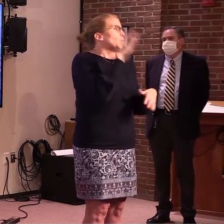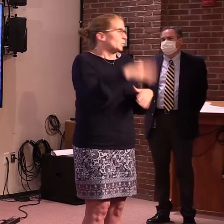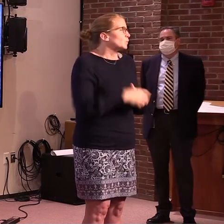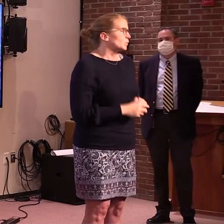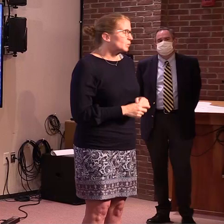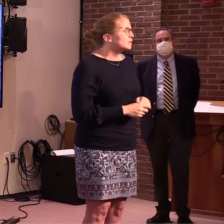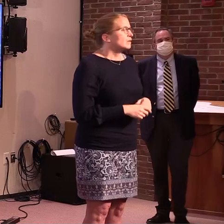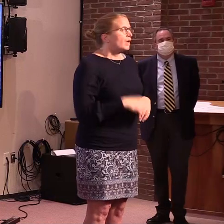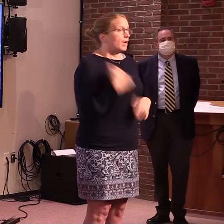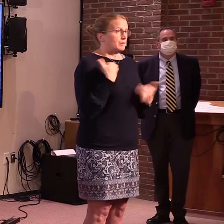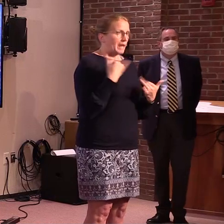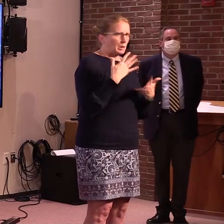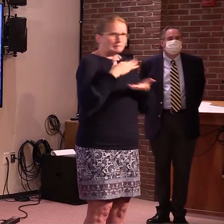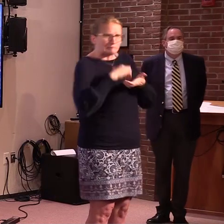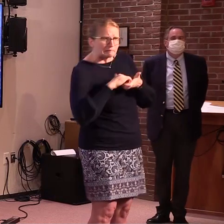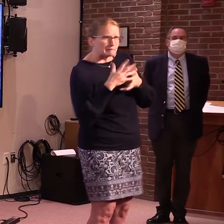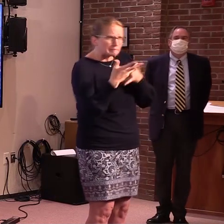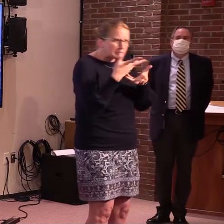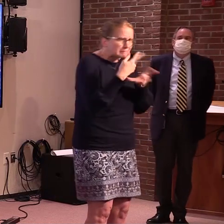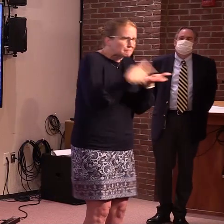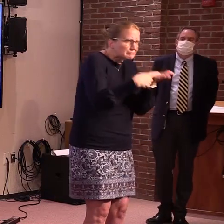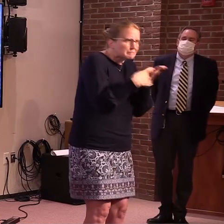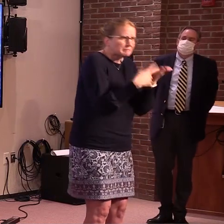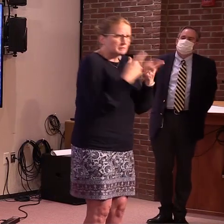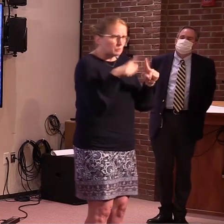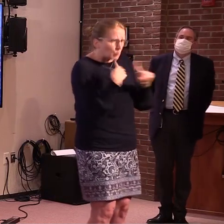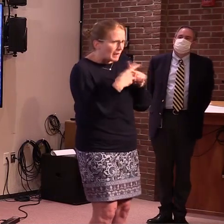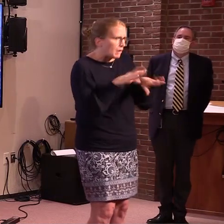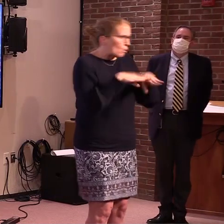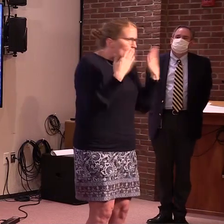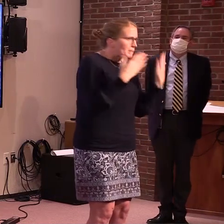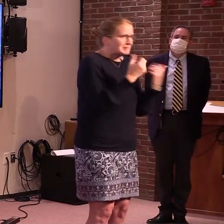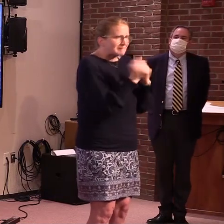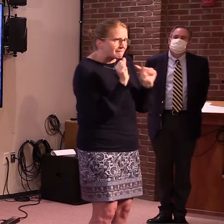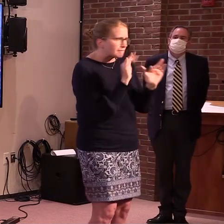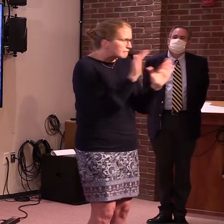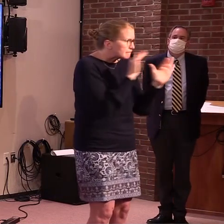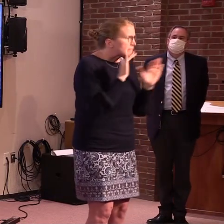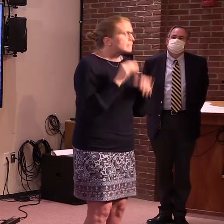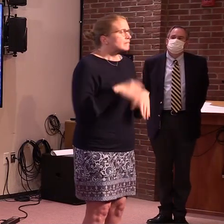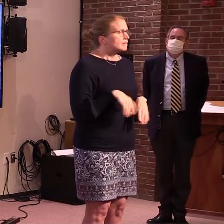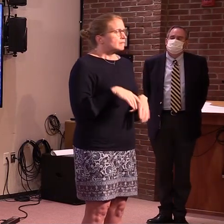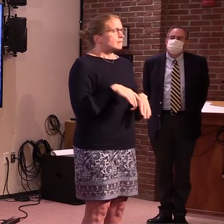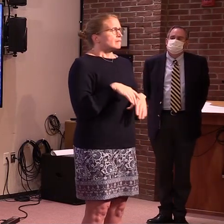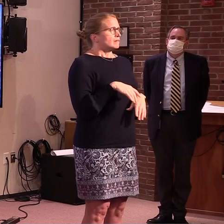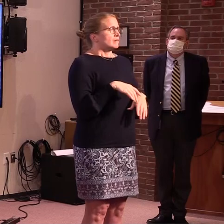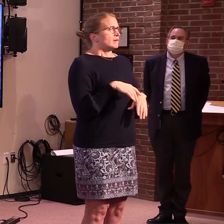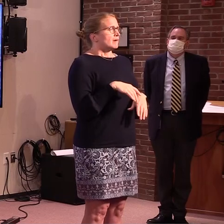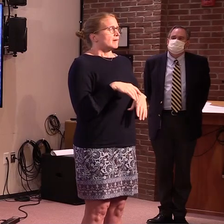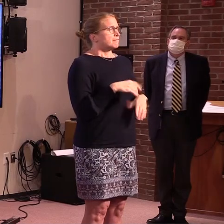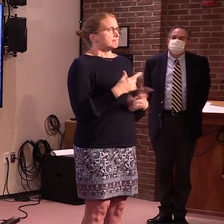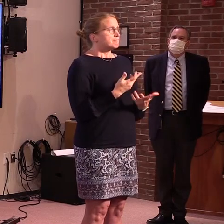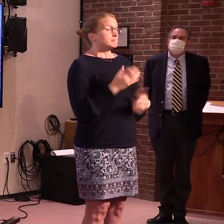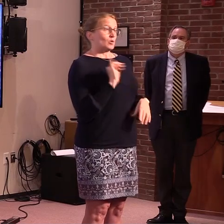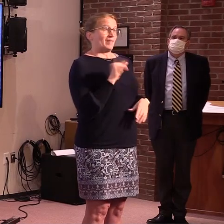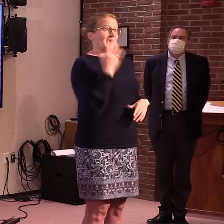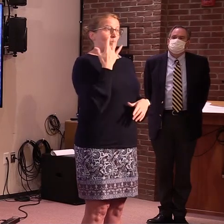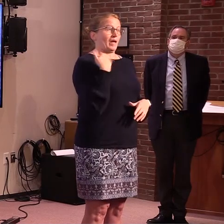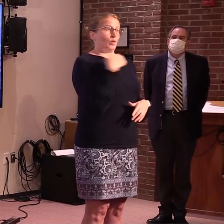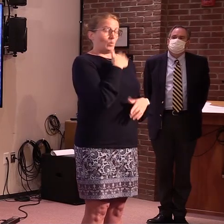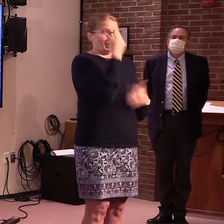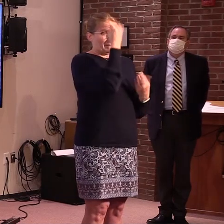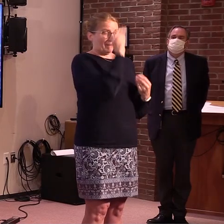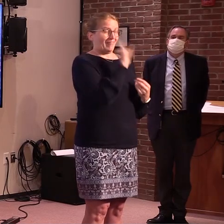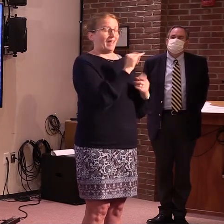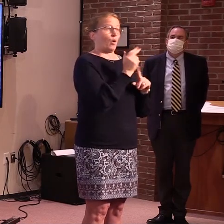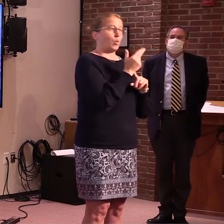partners in order to do that. That's why we're taking the motel program, motel